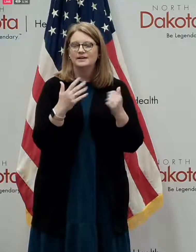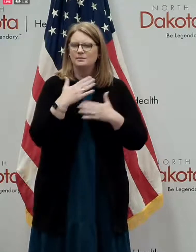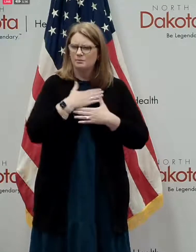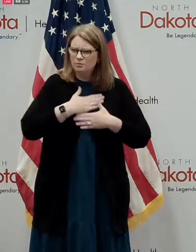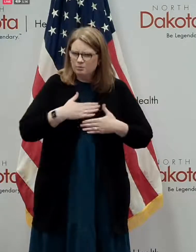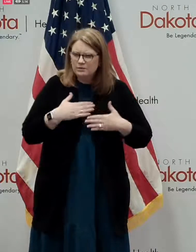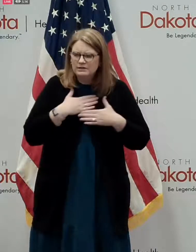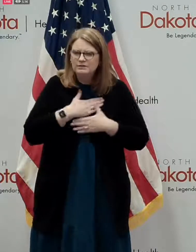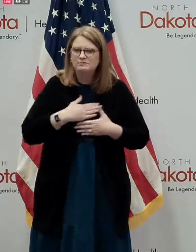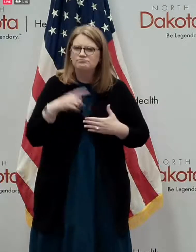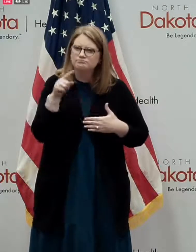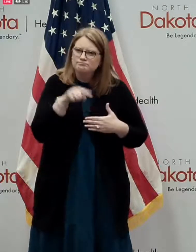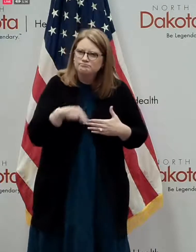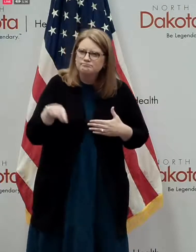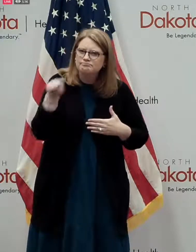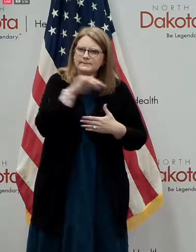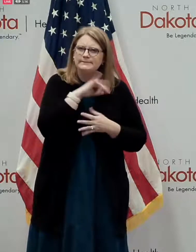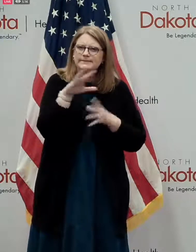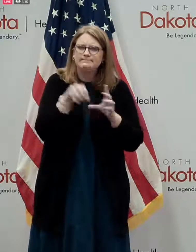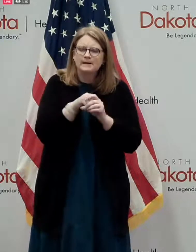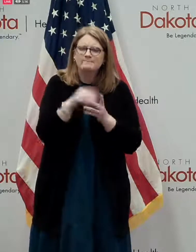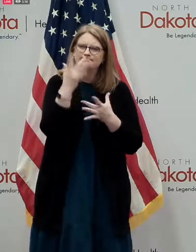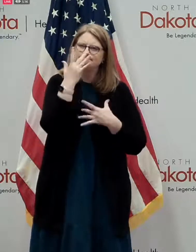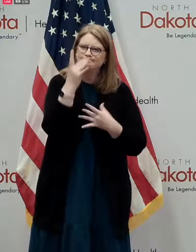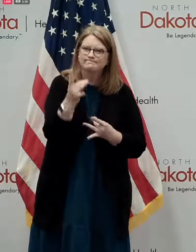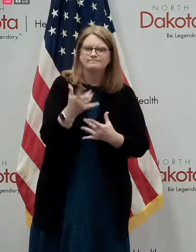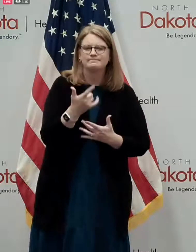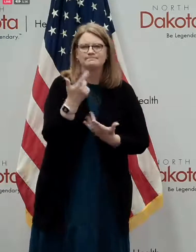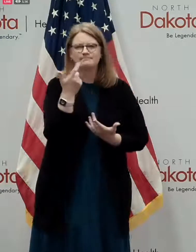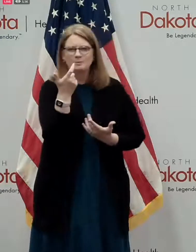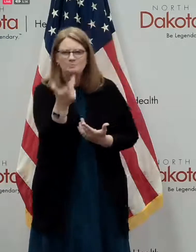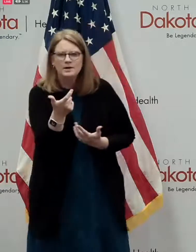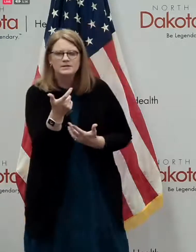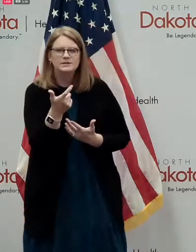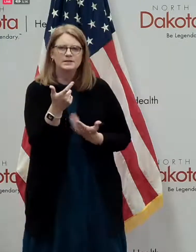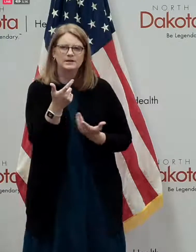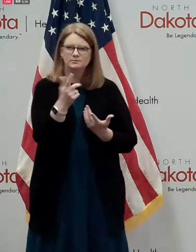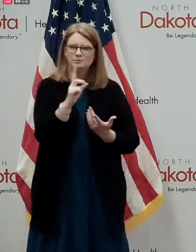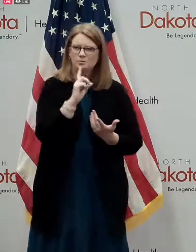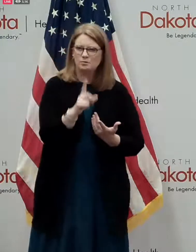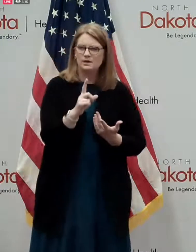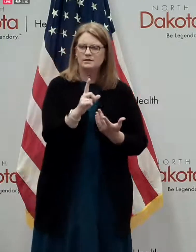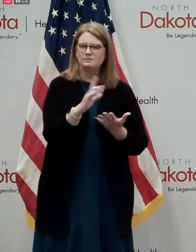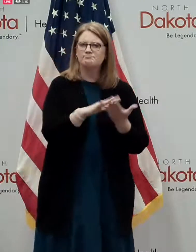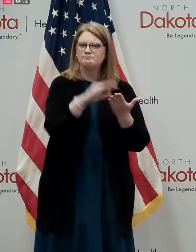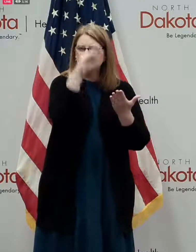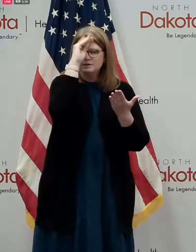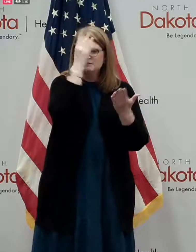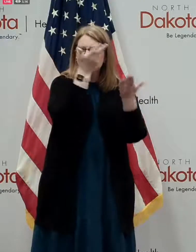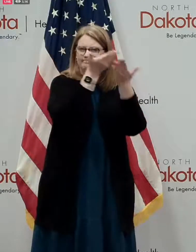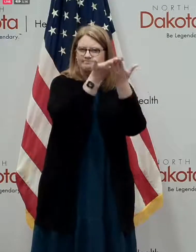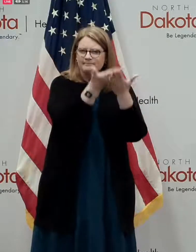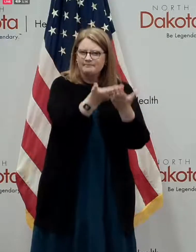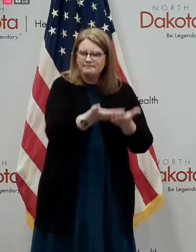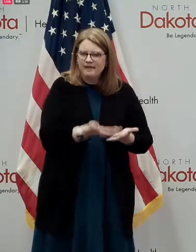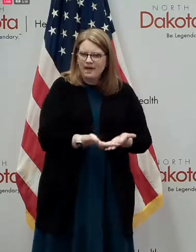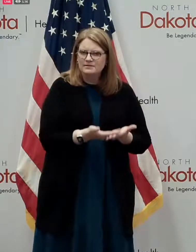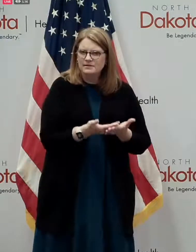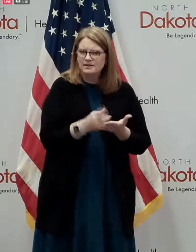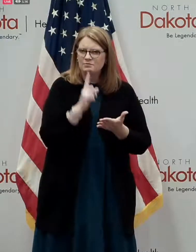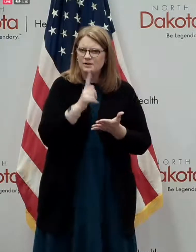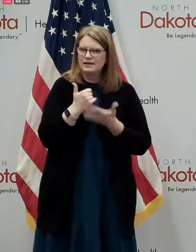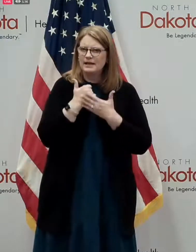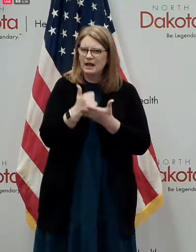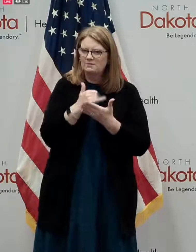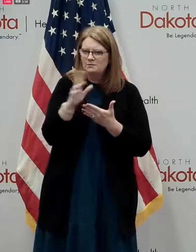appreciate your active participation in this process as someone who's interested in staying informed and helping North Dakota navigate its